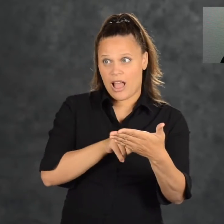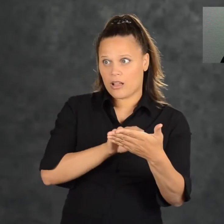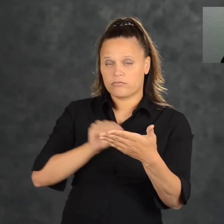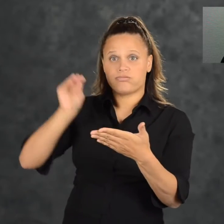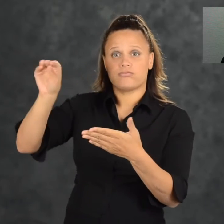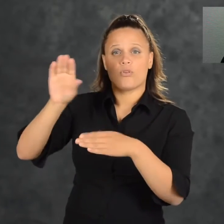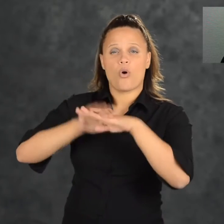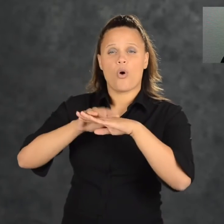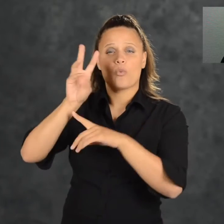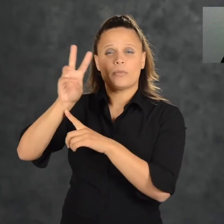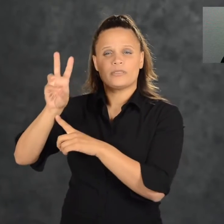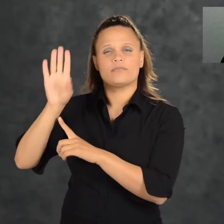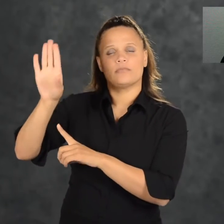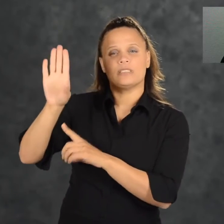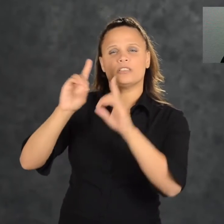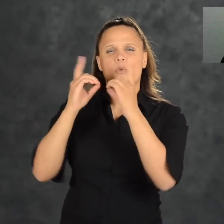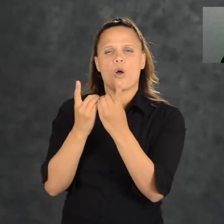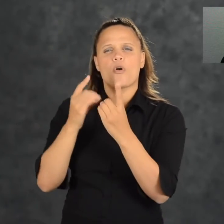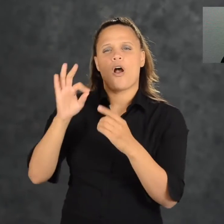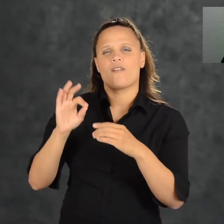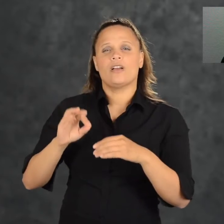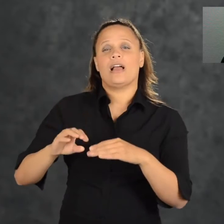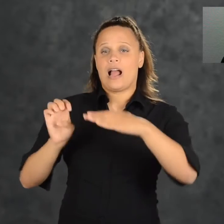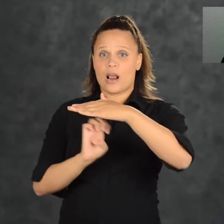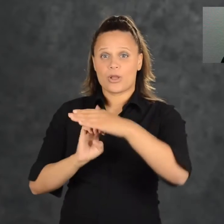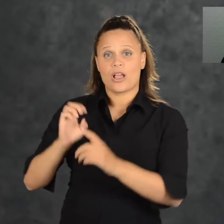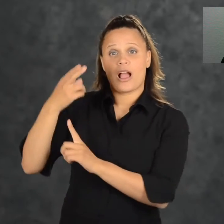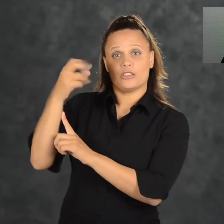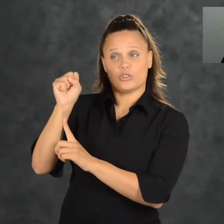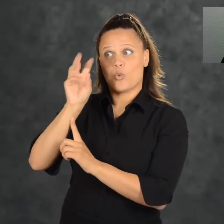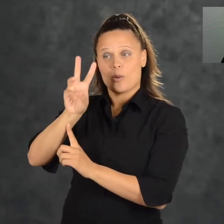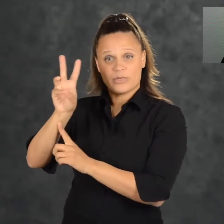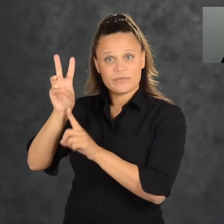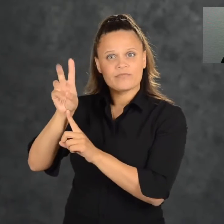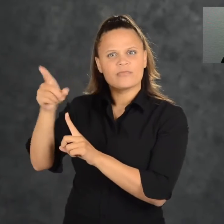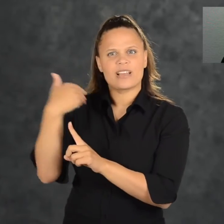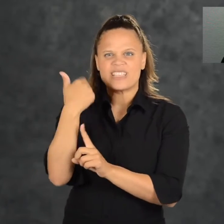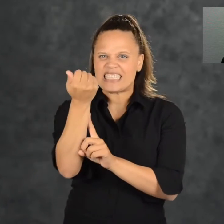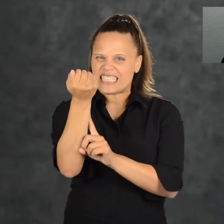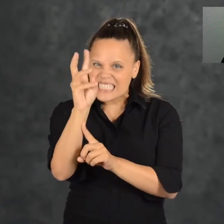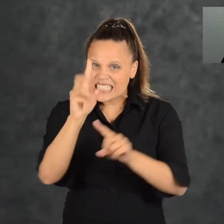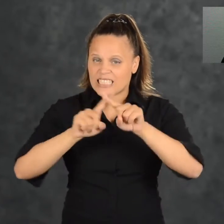Those forms and paperwork that are required you can find on the website on the Department of Elementary High School